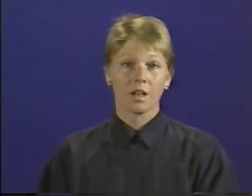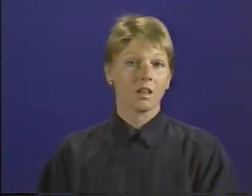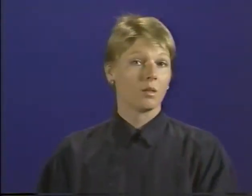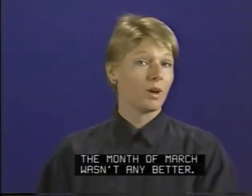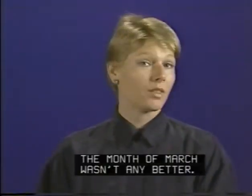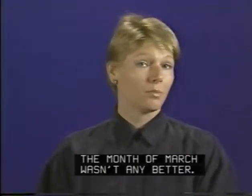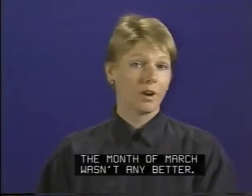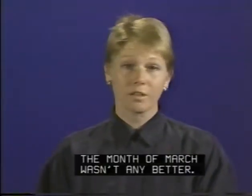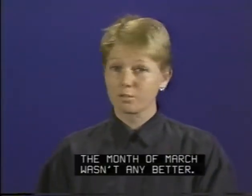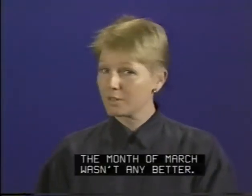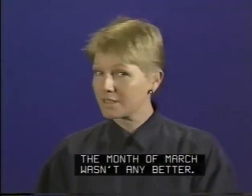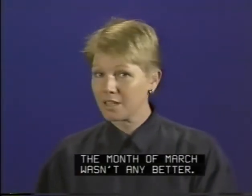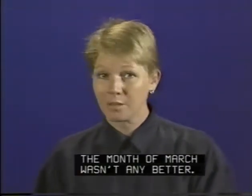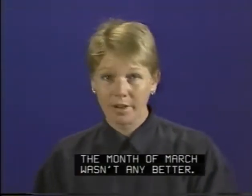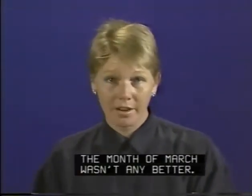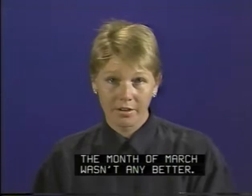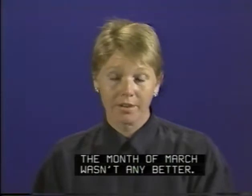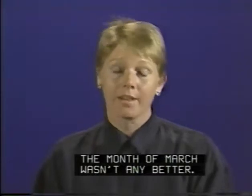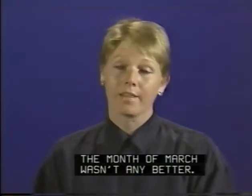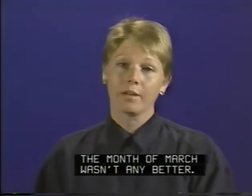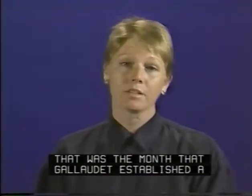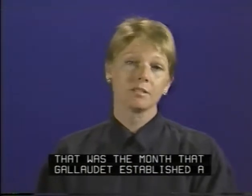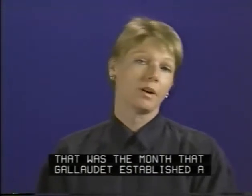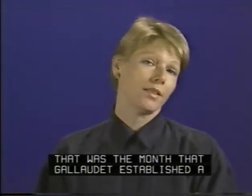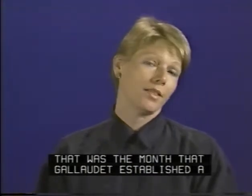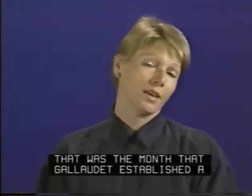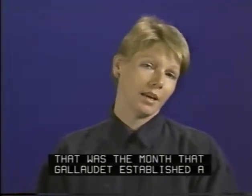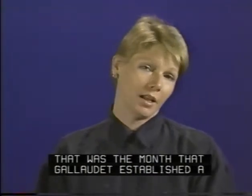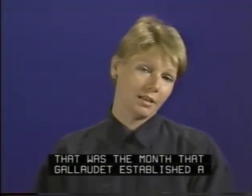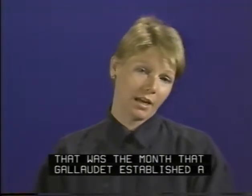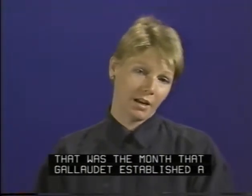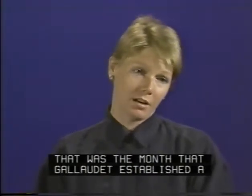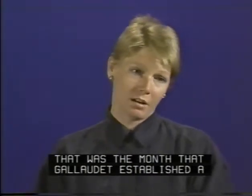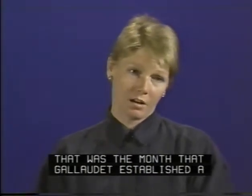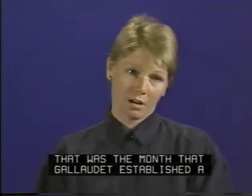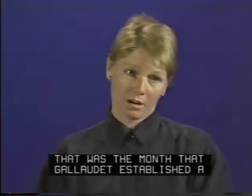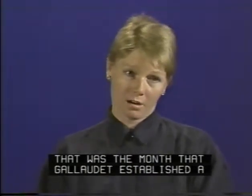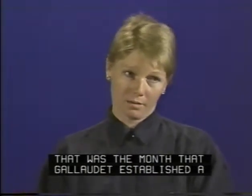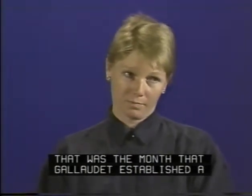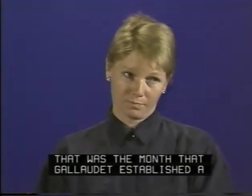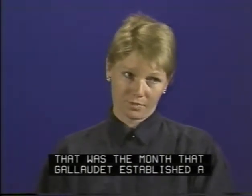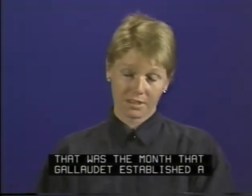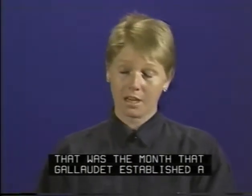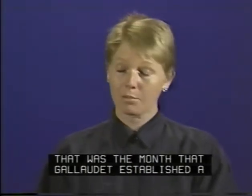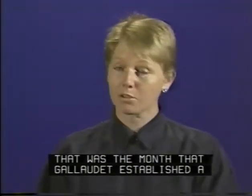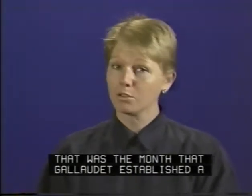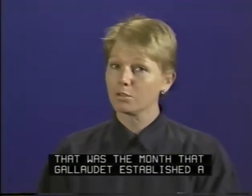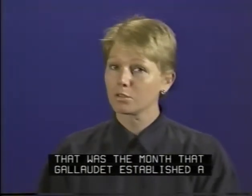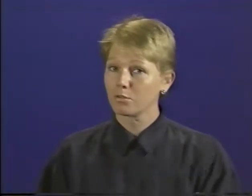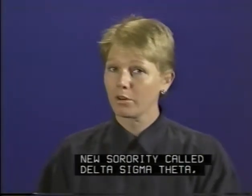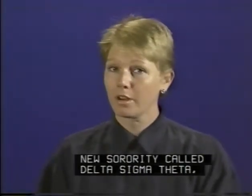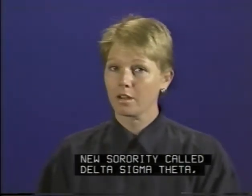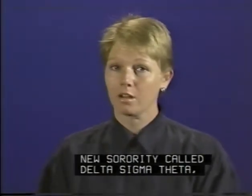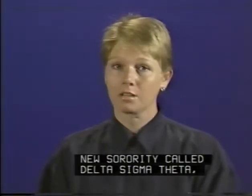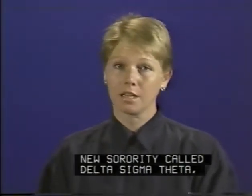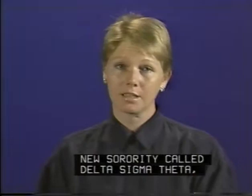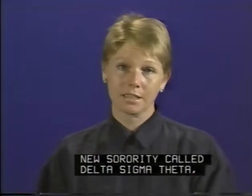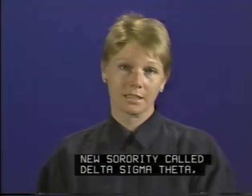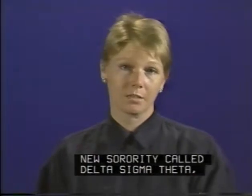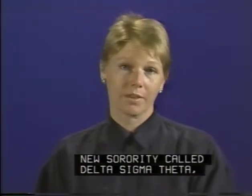The month of March wasn't any better. That was the month that Gallaudet established a new sorority called Delta Sigma